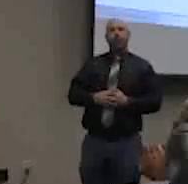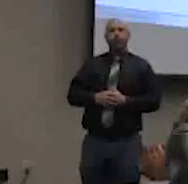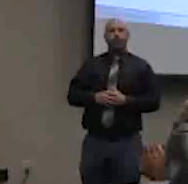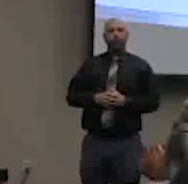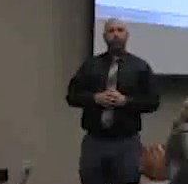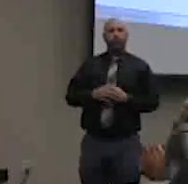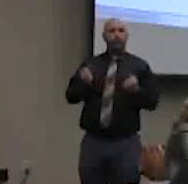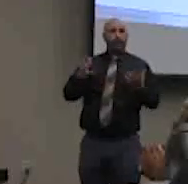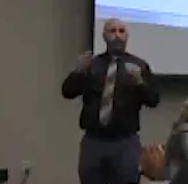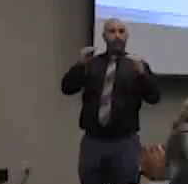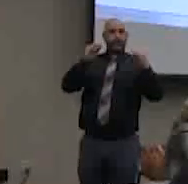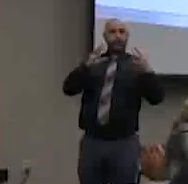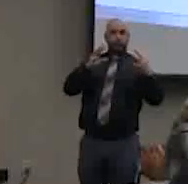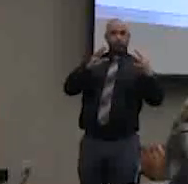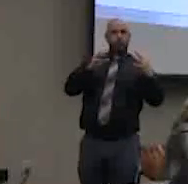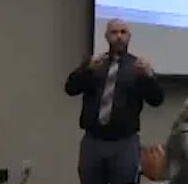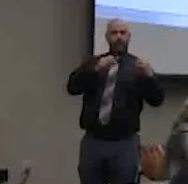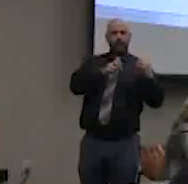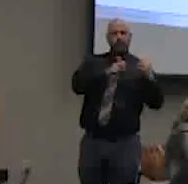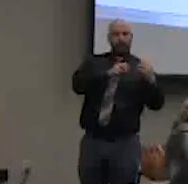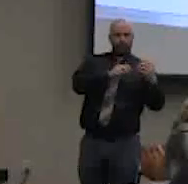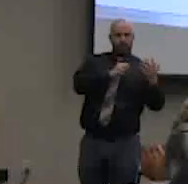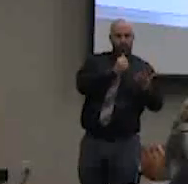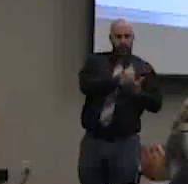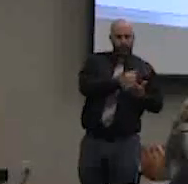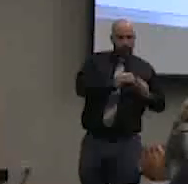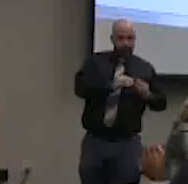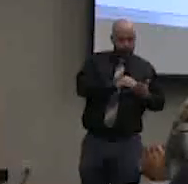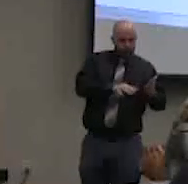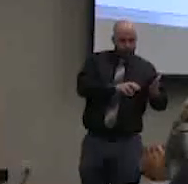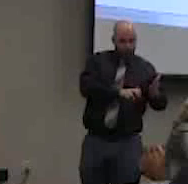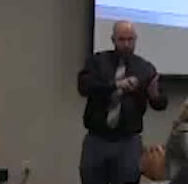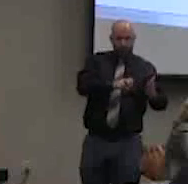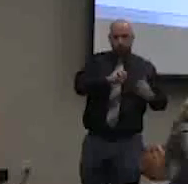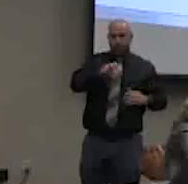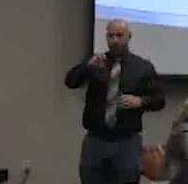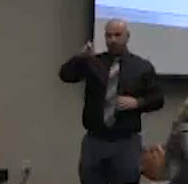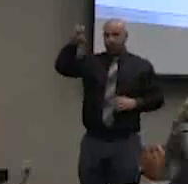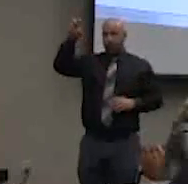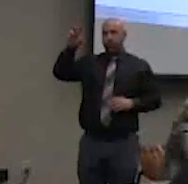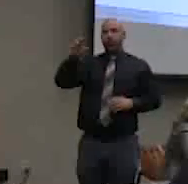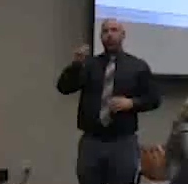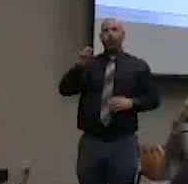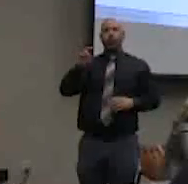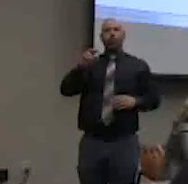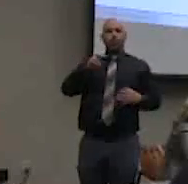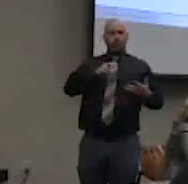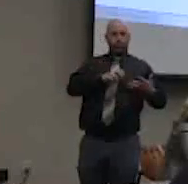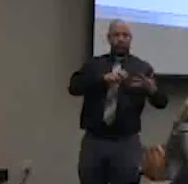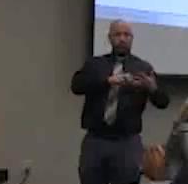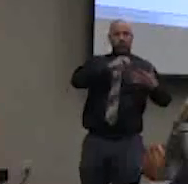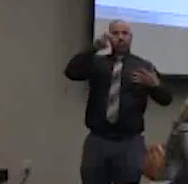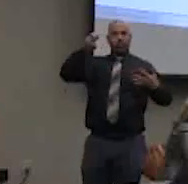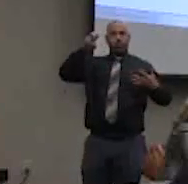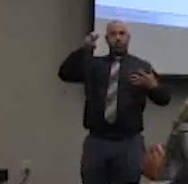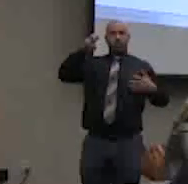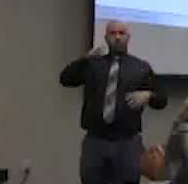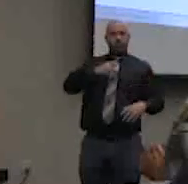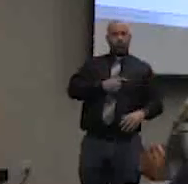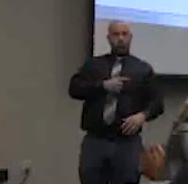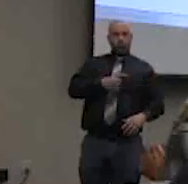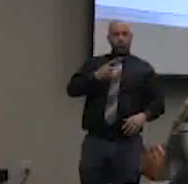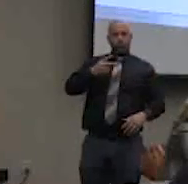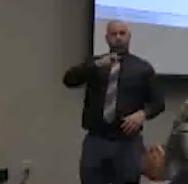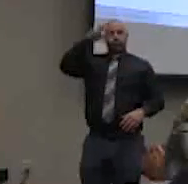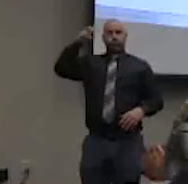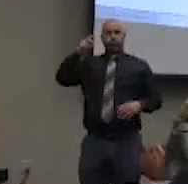one grade to the next. That's what they do. But it's asking a lot to get them to move them up 2 or 3 years in 1 year. If we do more